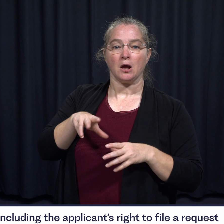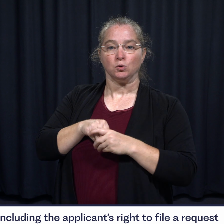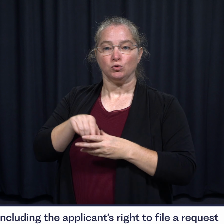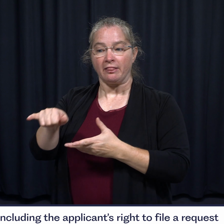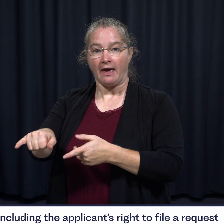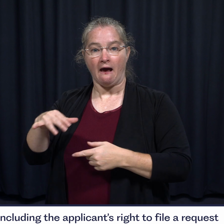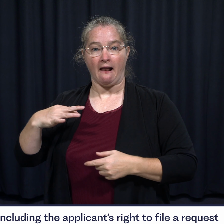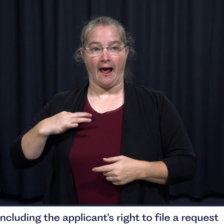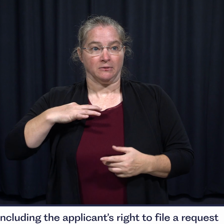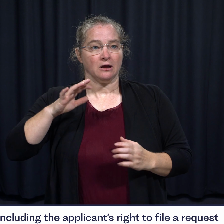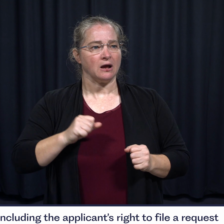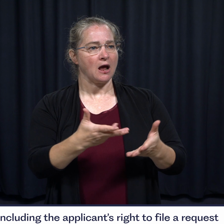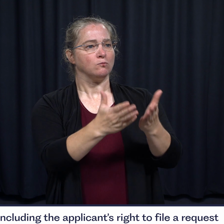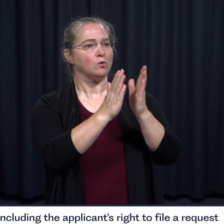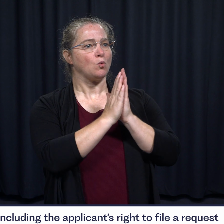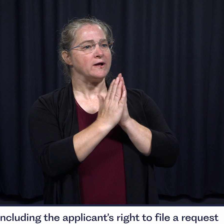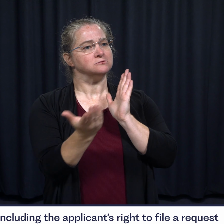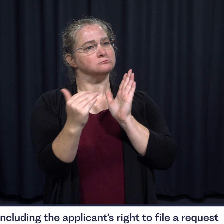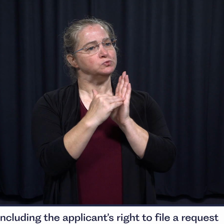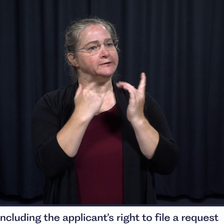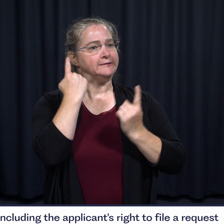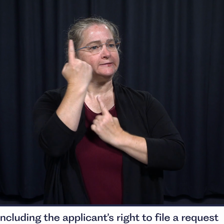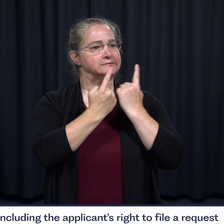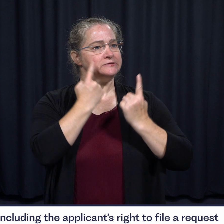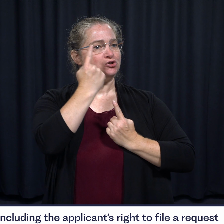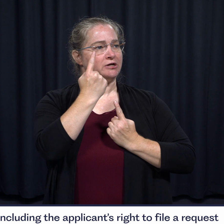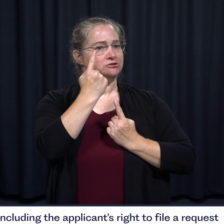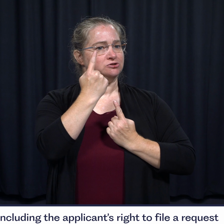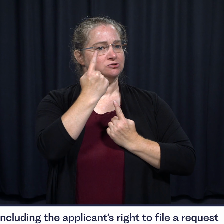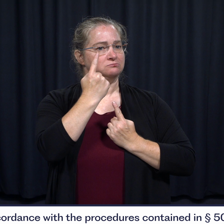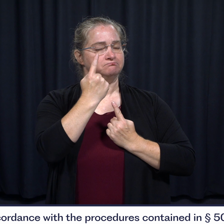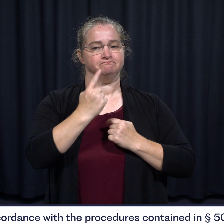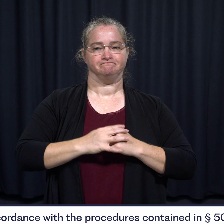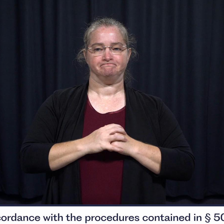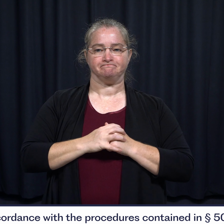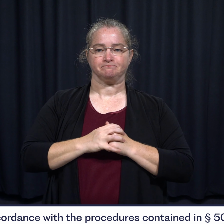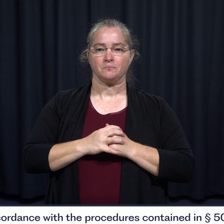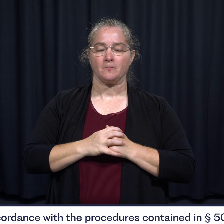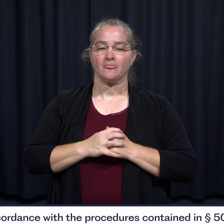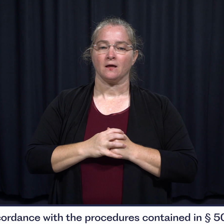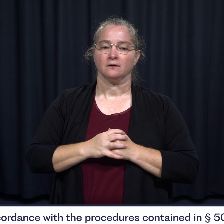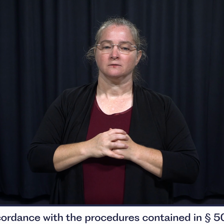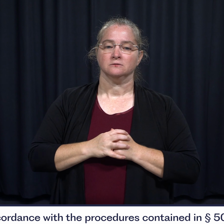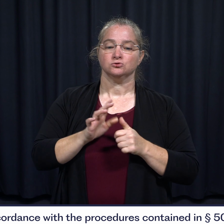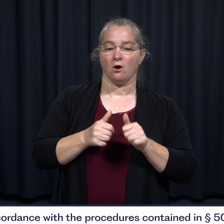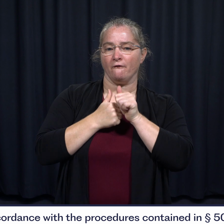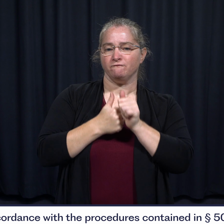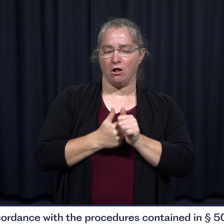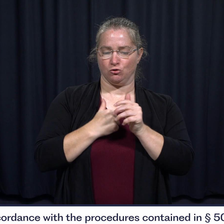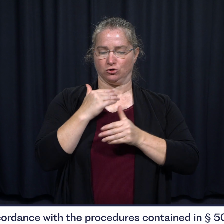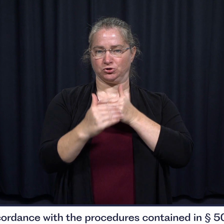file a request for reconsideration with the office, in accordance with the procedures contained in